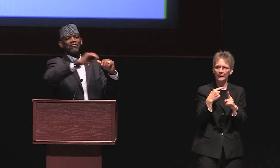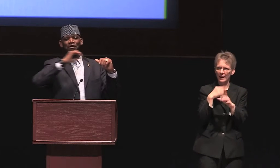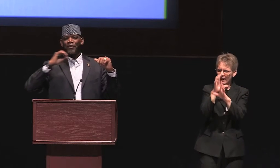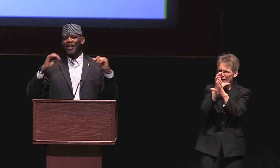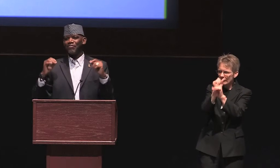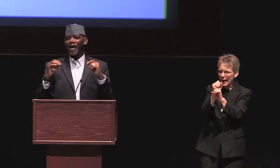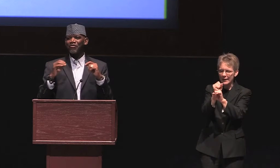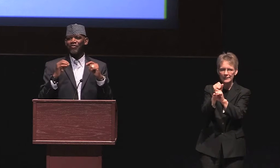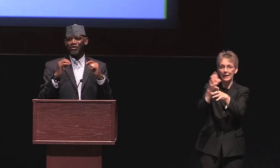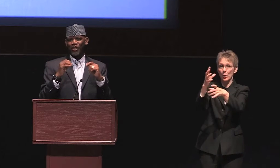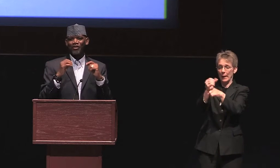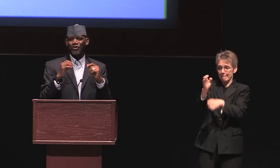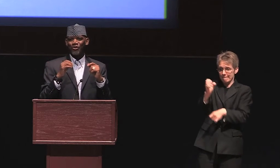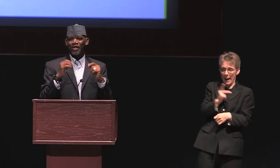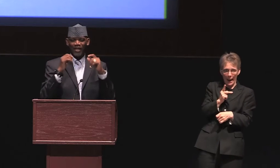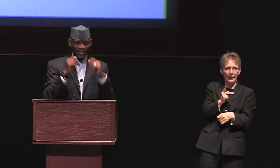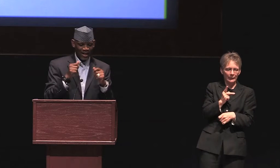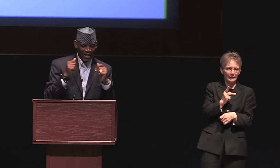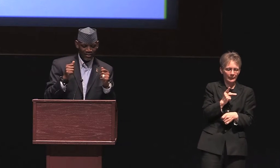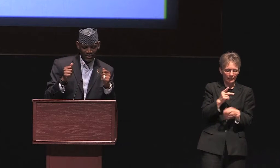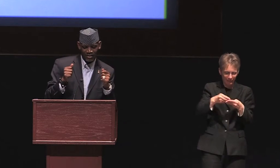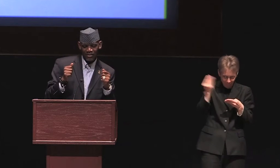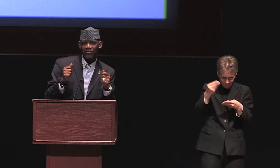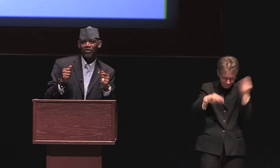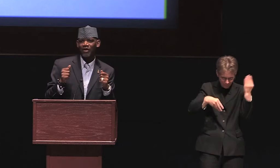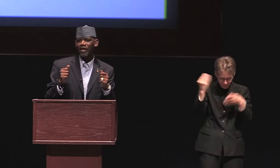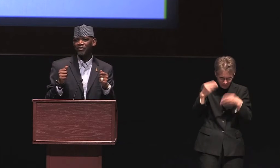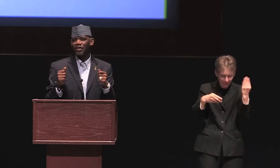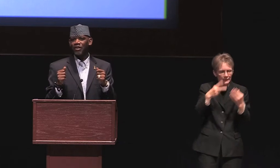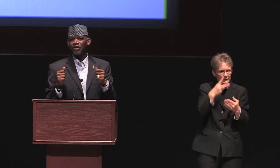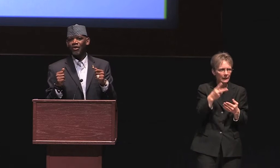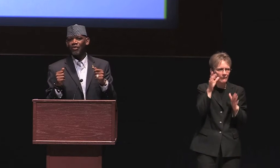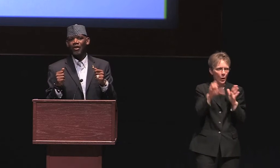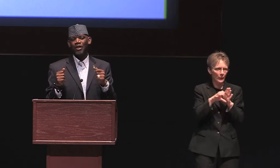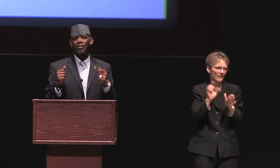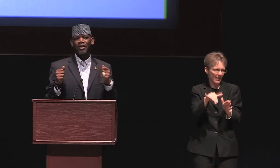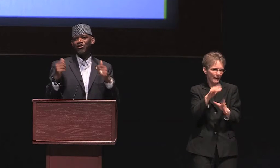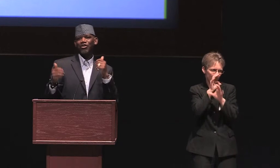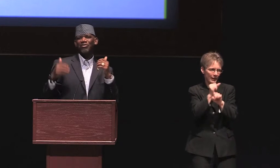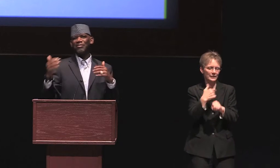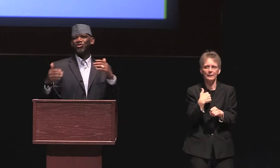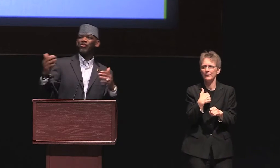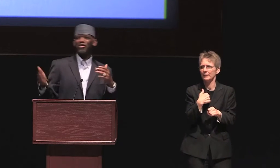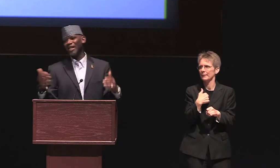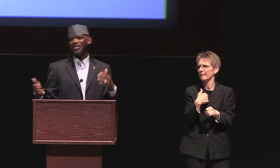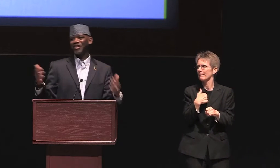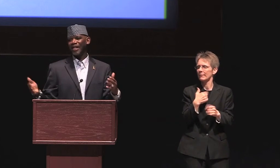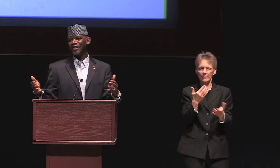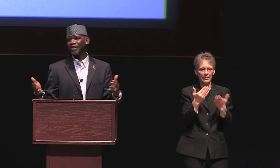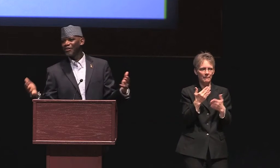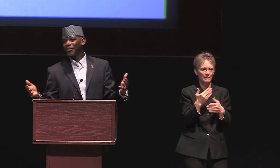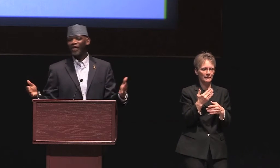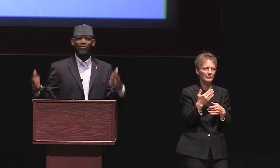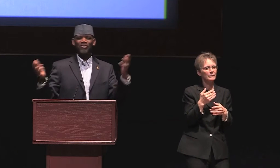the film came back from the drugstore, and I had to see these photographs. You know, and it took maybe 2 or 3 days to